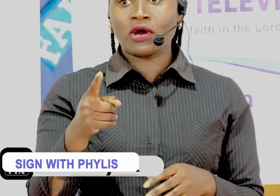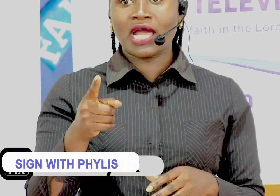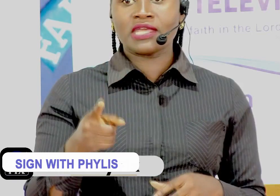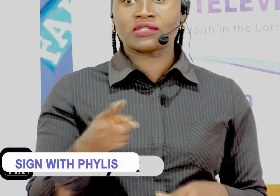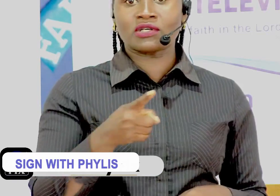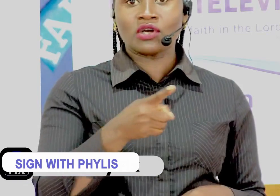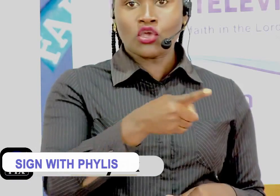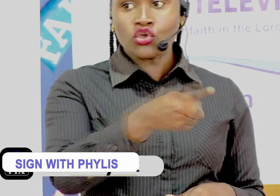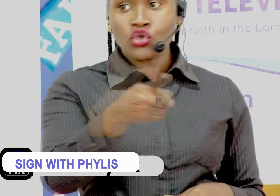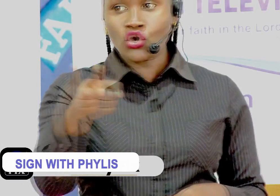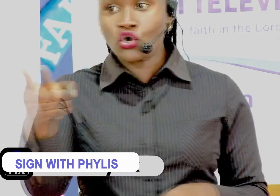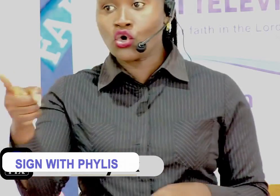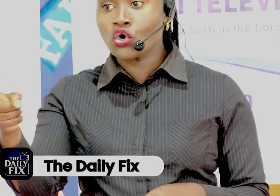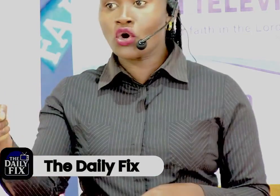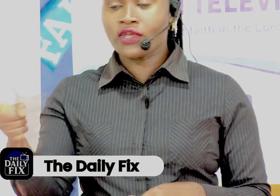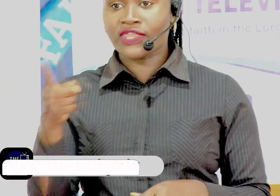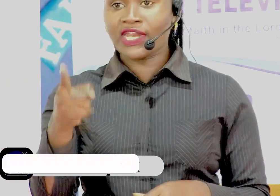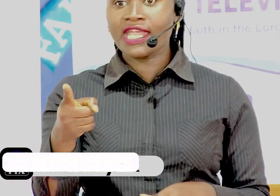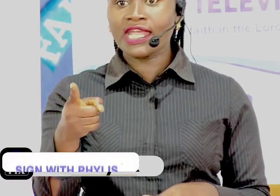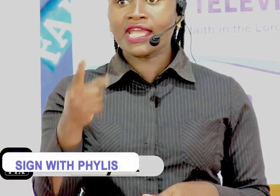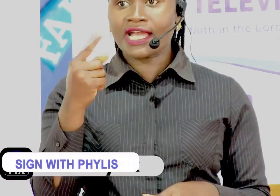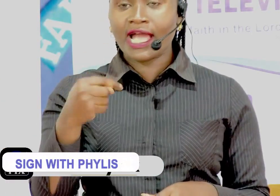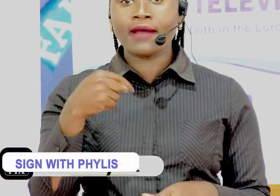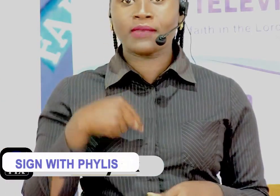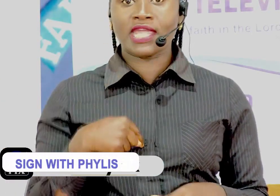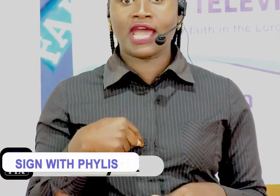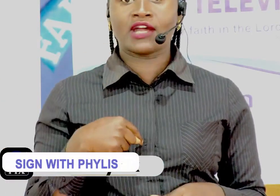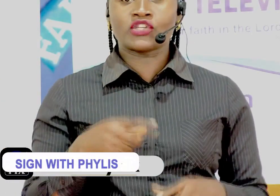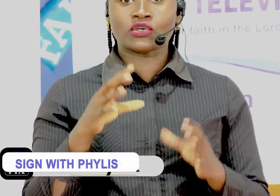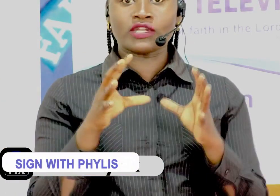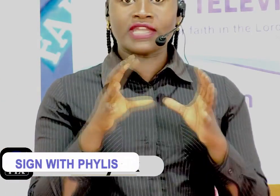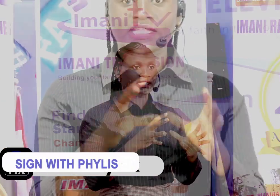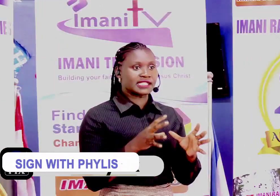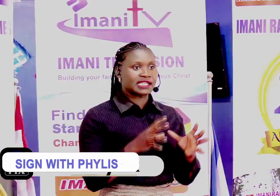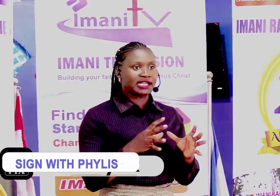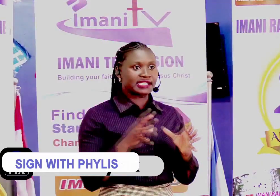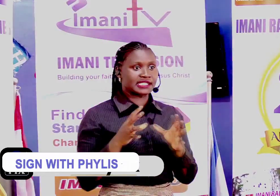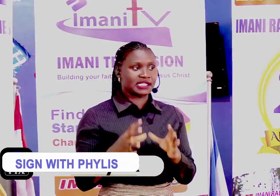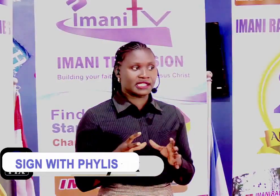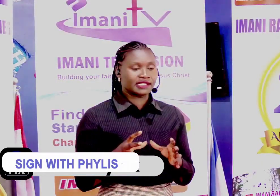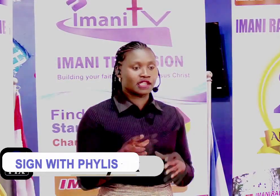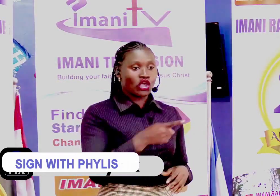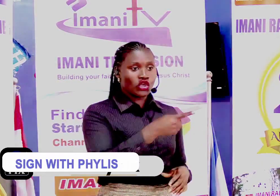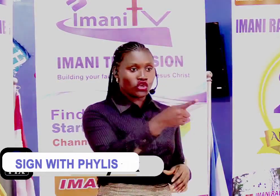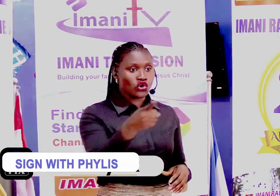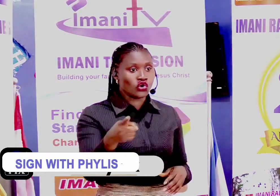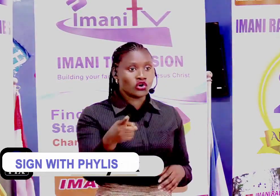So you three come here. So that is in a sentence. You